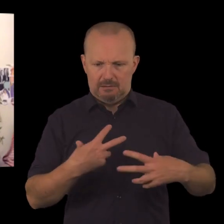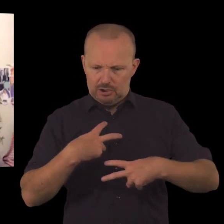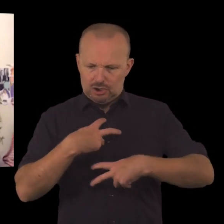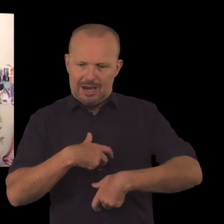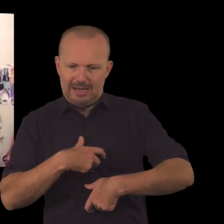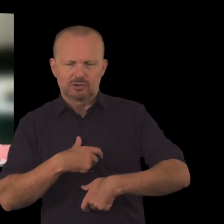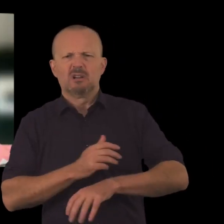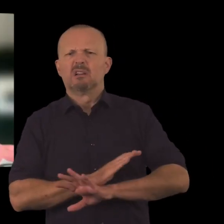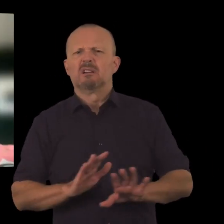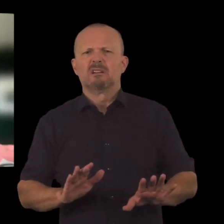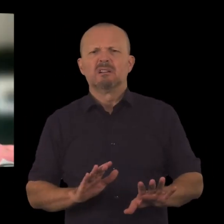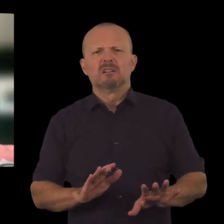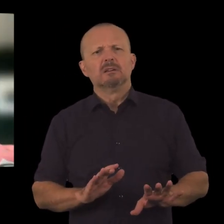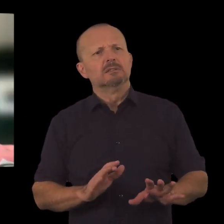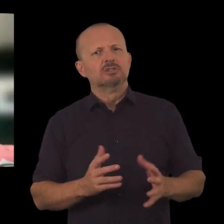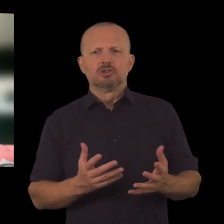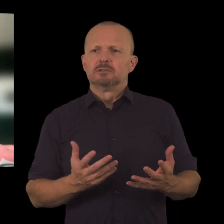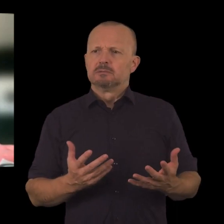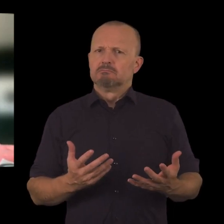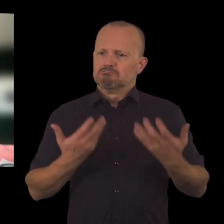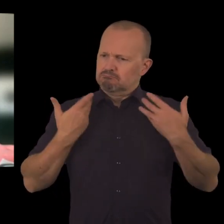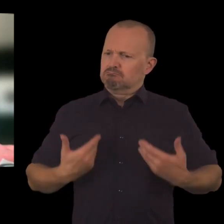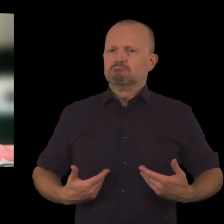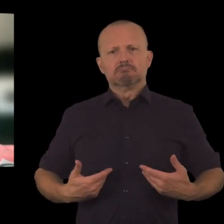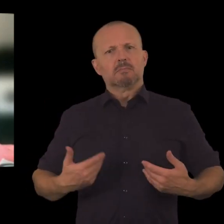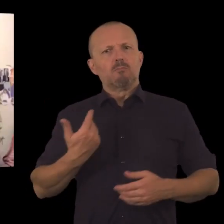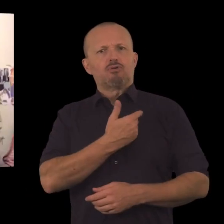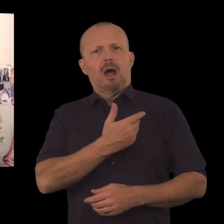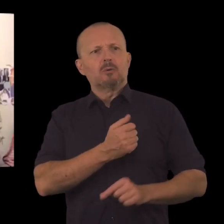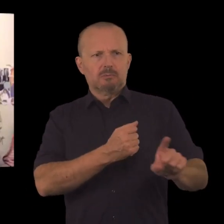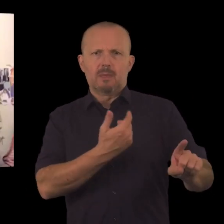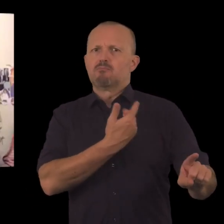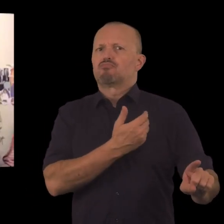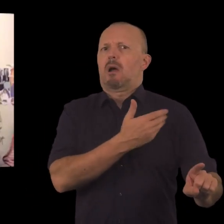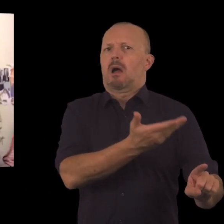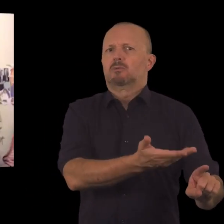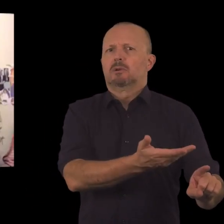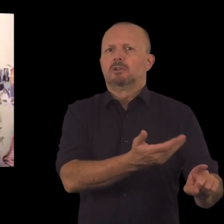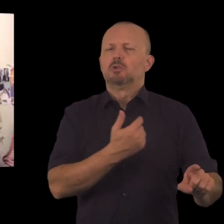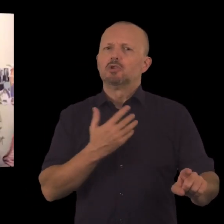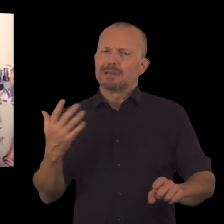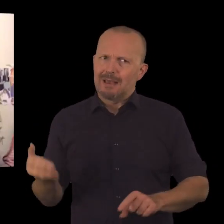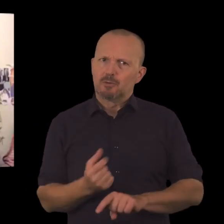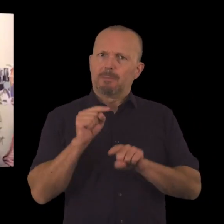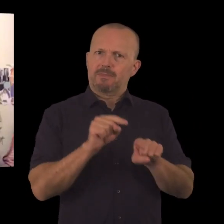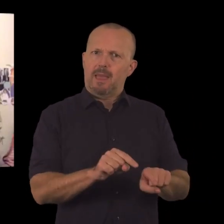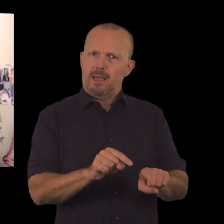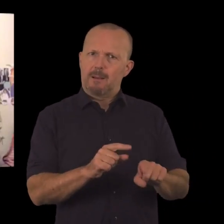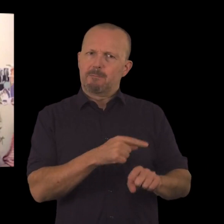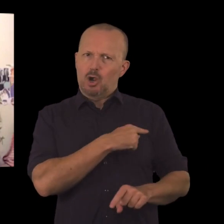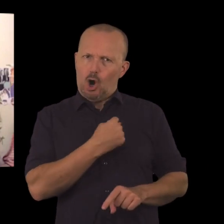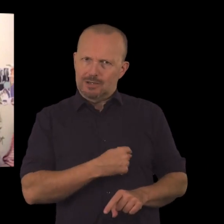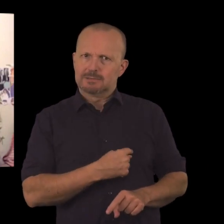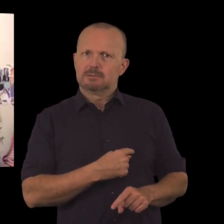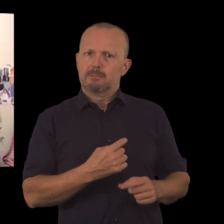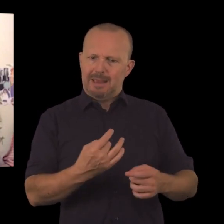You know, that's the beauty of it. And that's how, like, if we just get to be really present in our, like, ourselves and in the